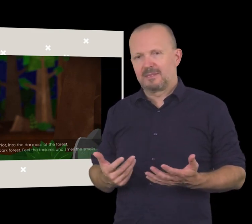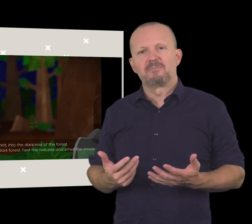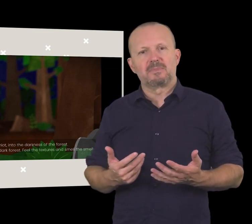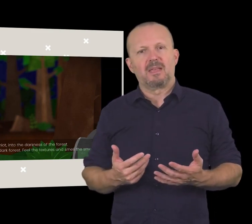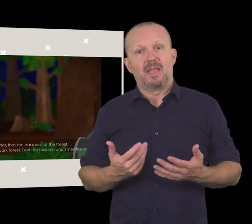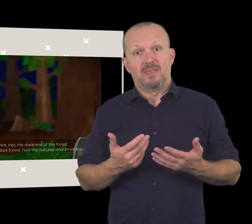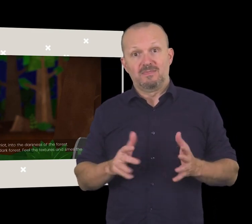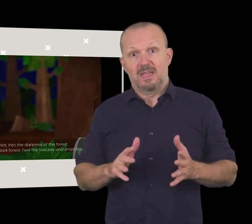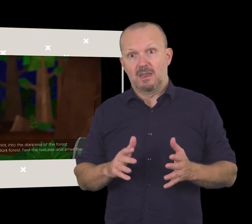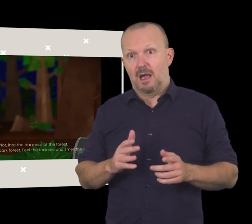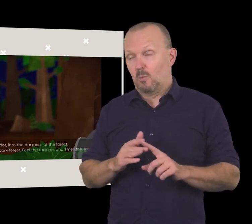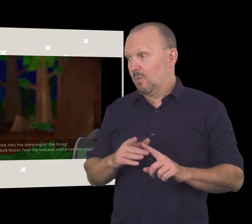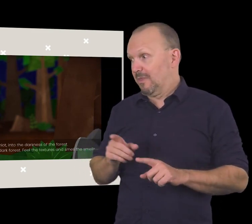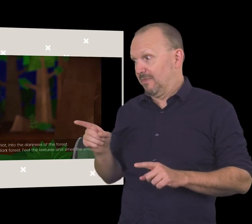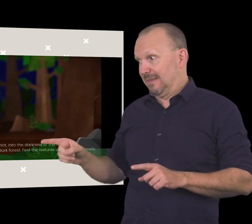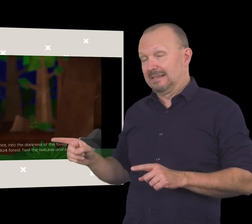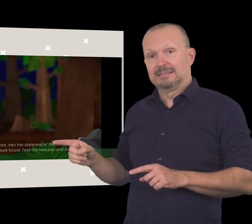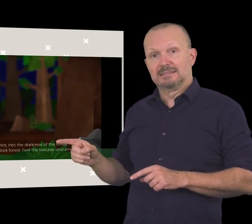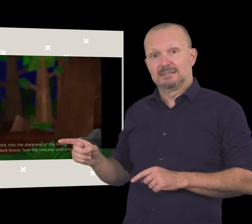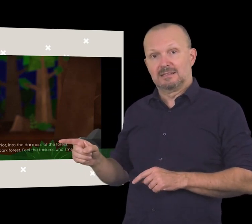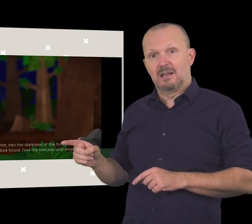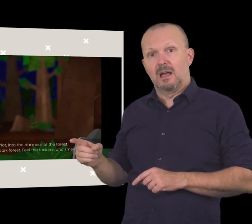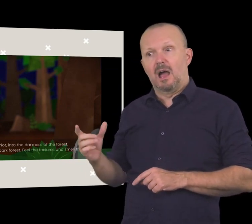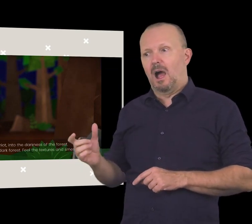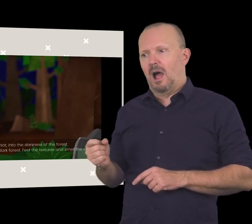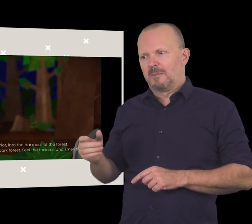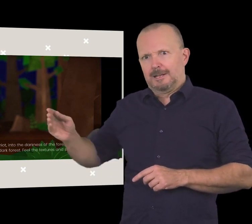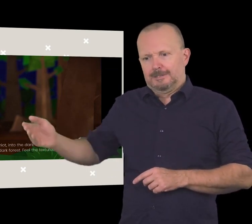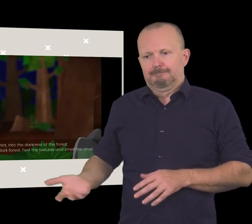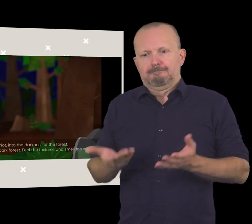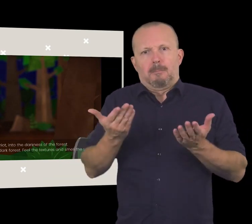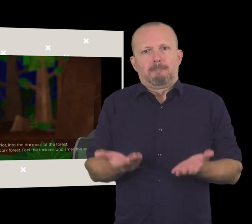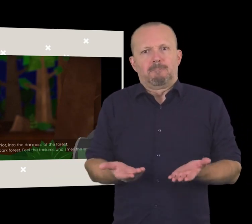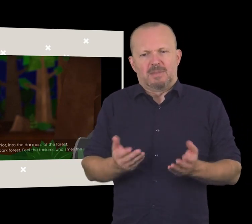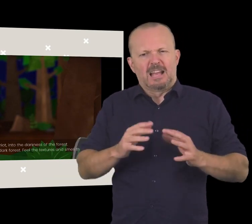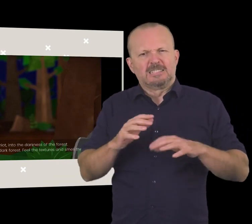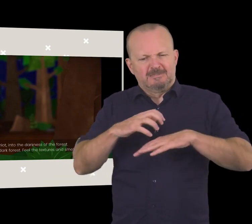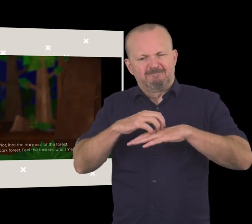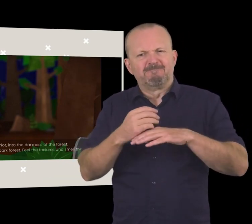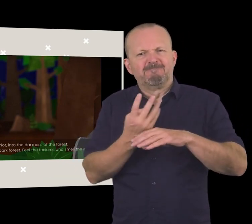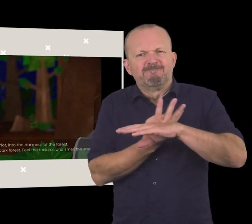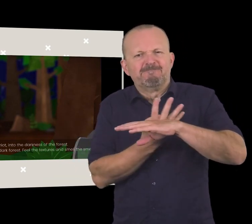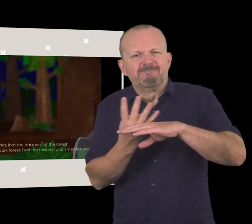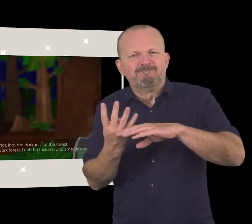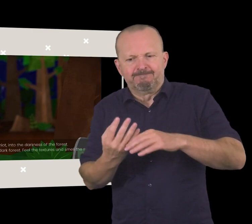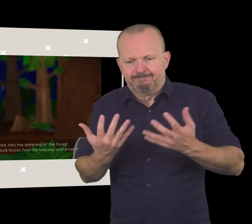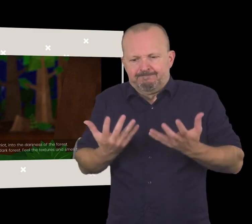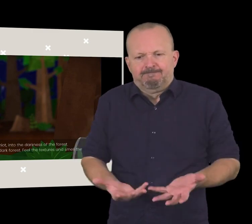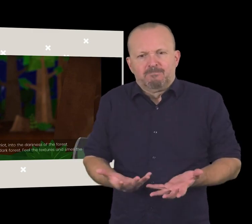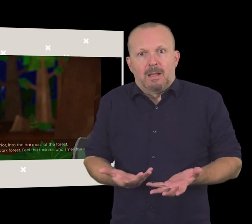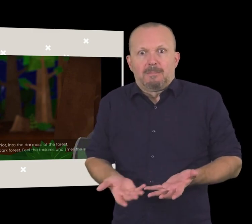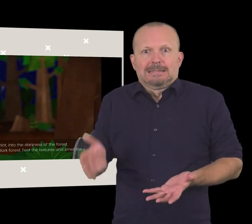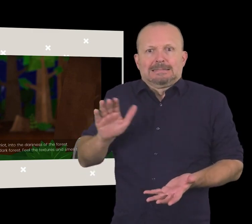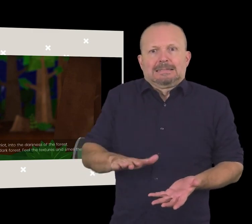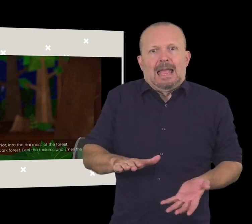Just smell it. And then I'm going to find these bits. I'm going to stand on this